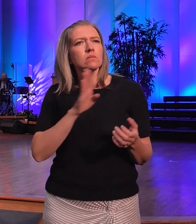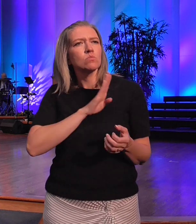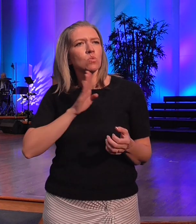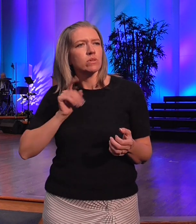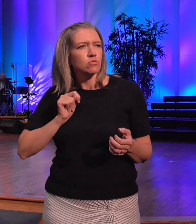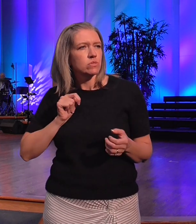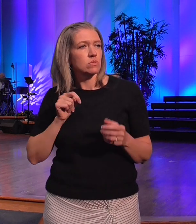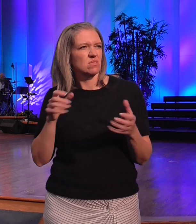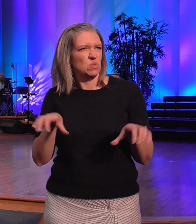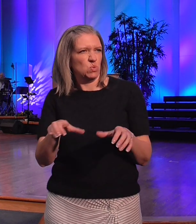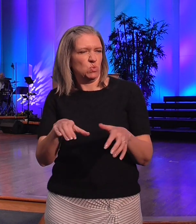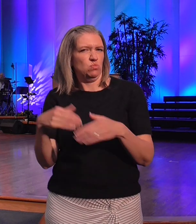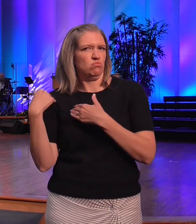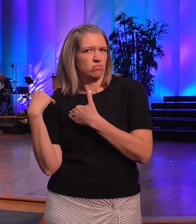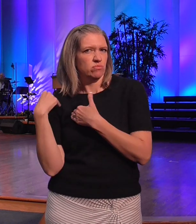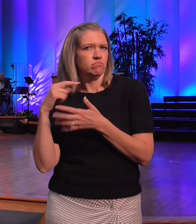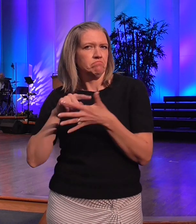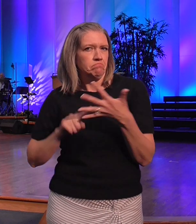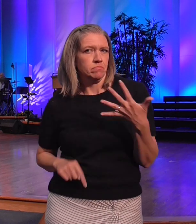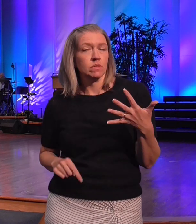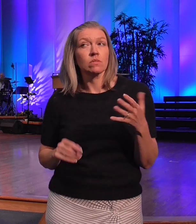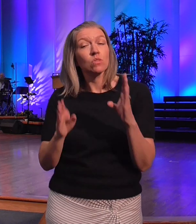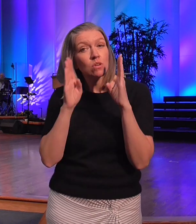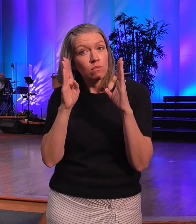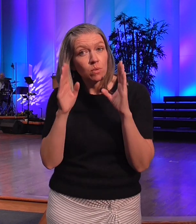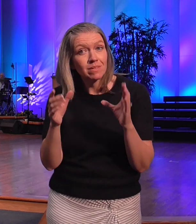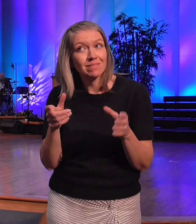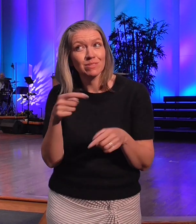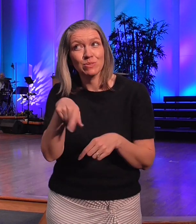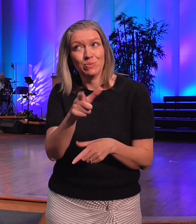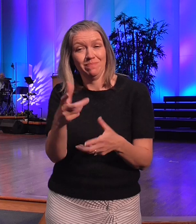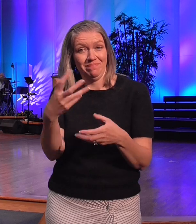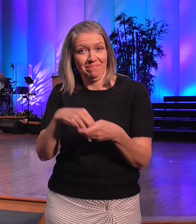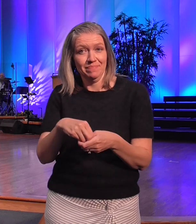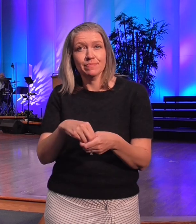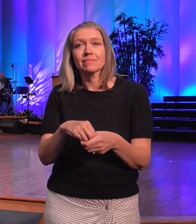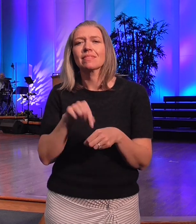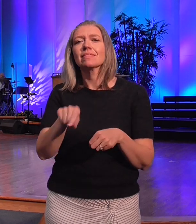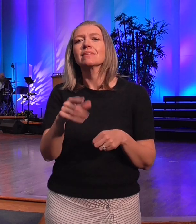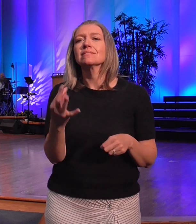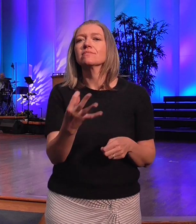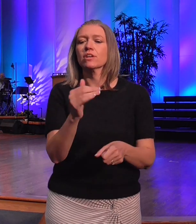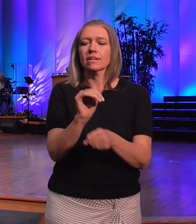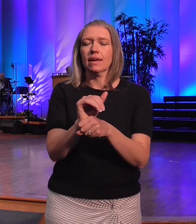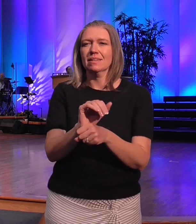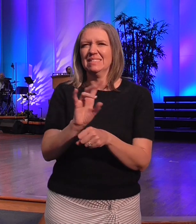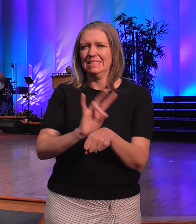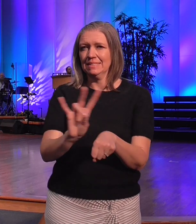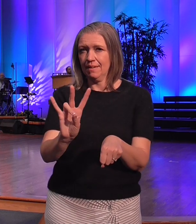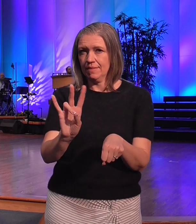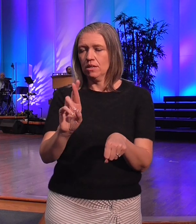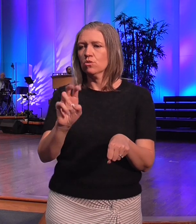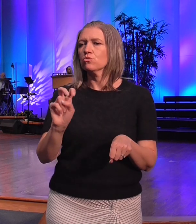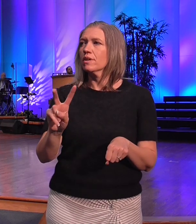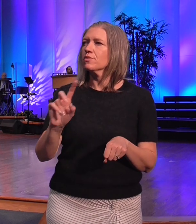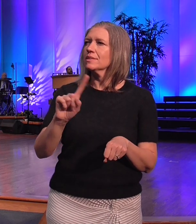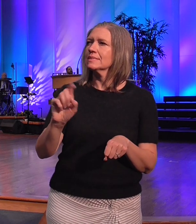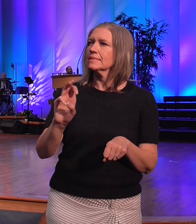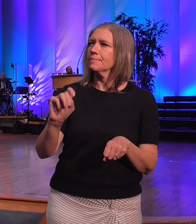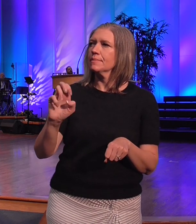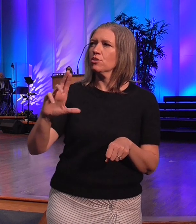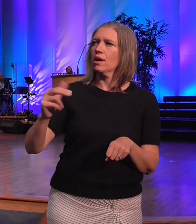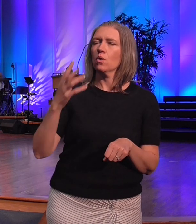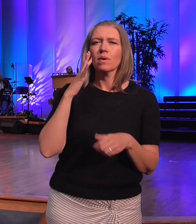we would look forward to hearing from you on that. And this Friday night at 7 o'clock, Reverend Zamir will be leading a Healing